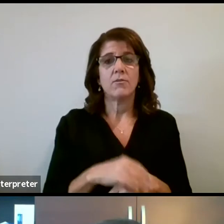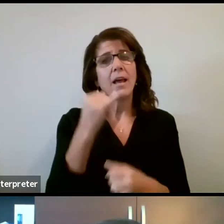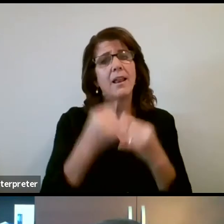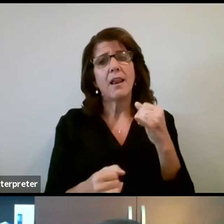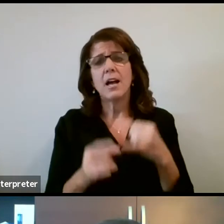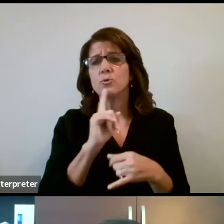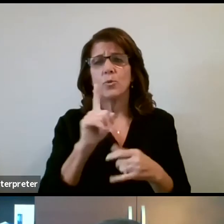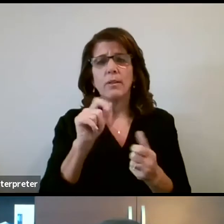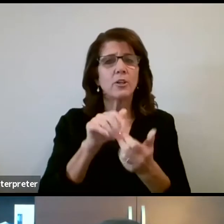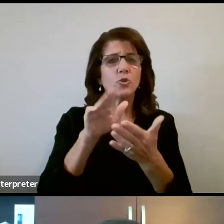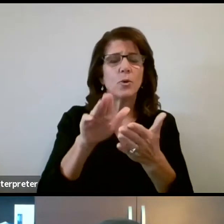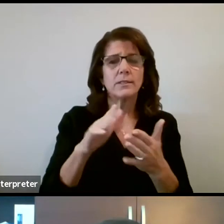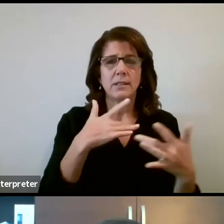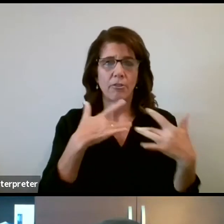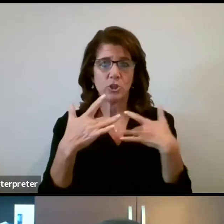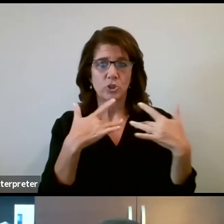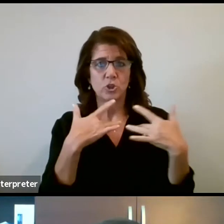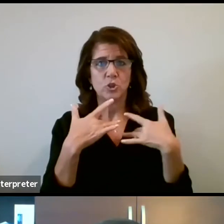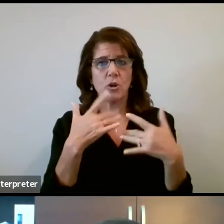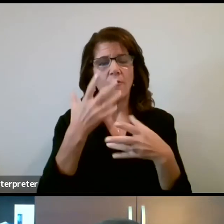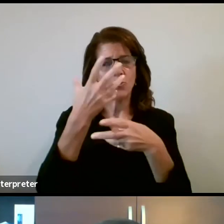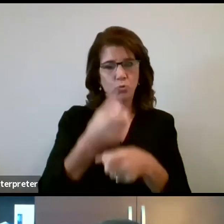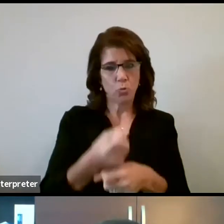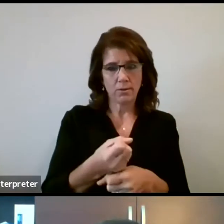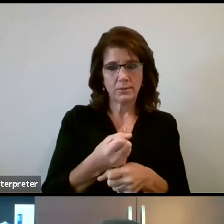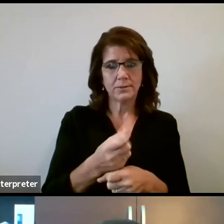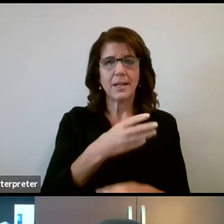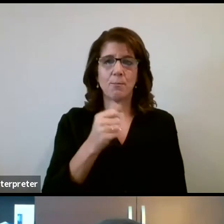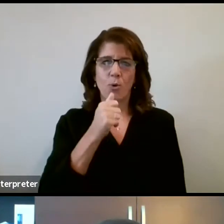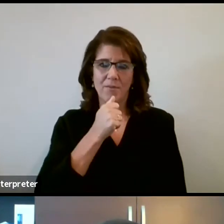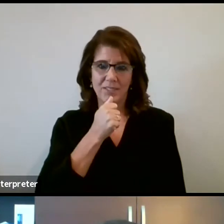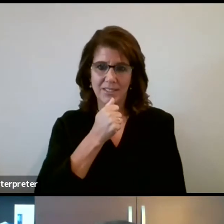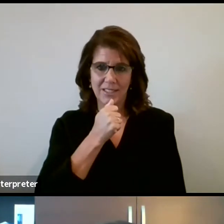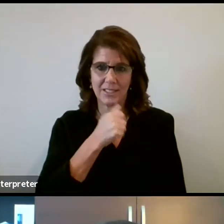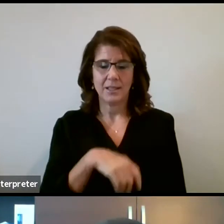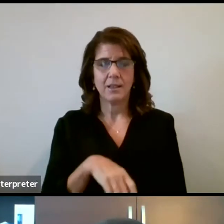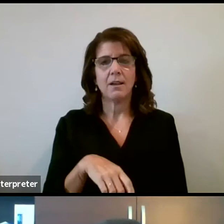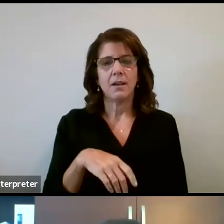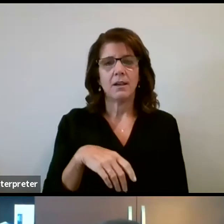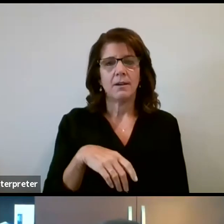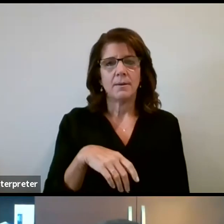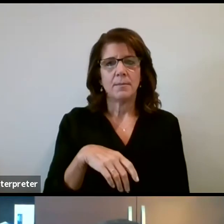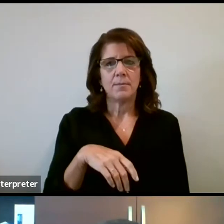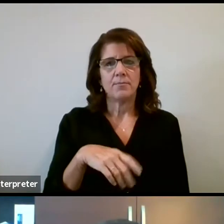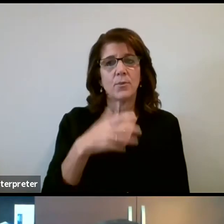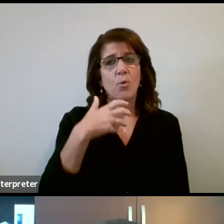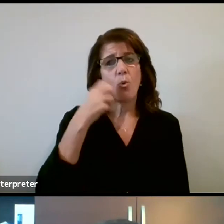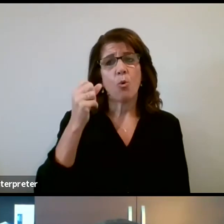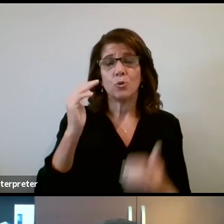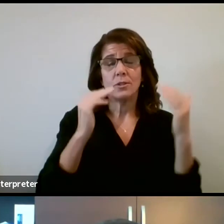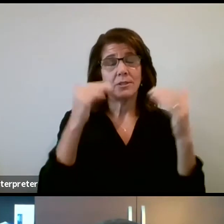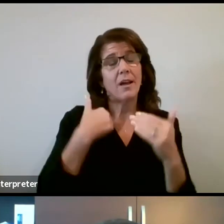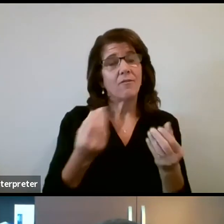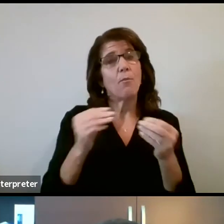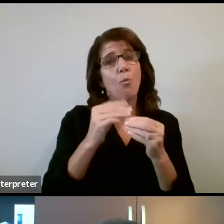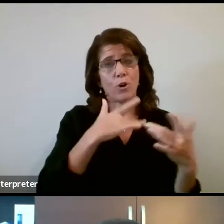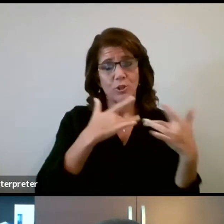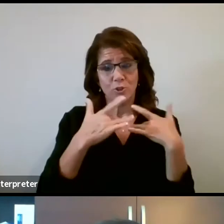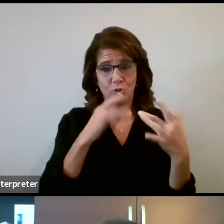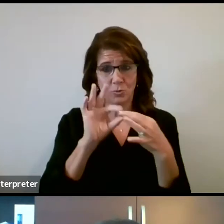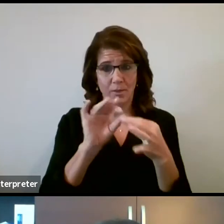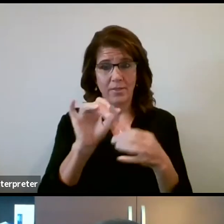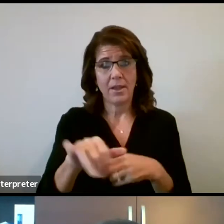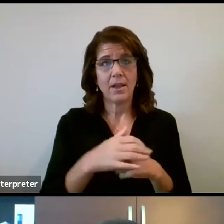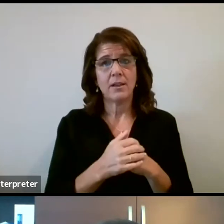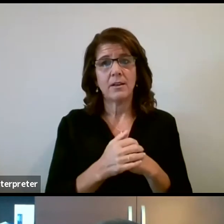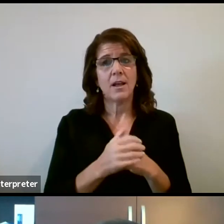really addressing the concerns of trust and privacy. And older adults have more concerns in that area. Now, I